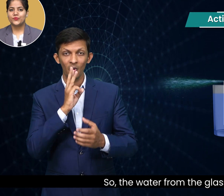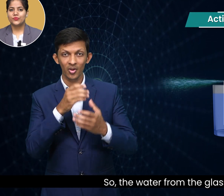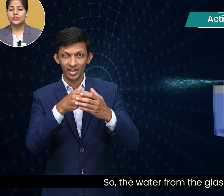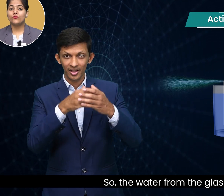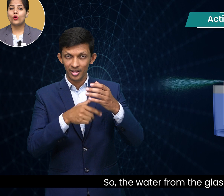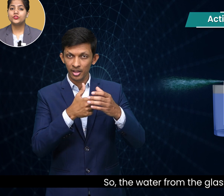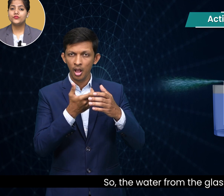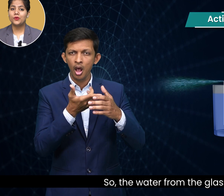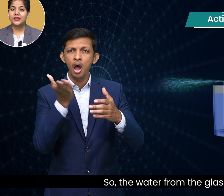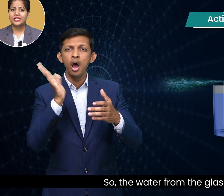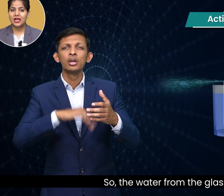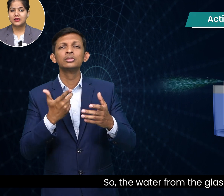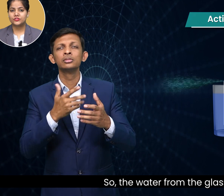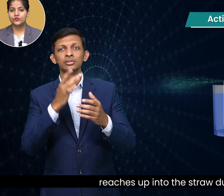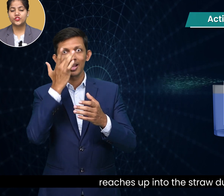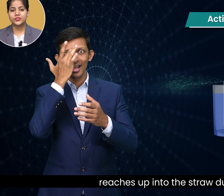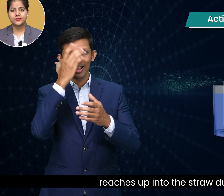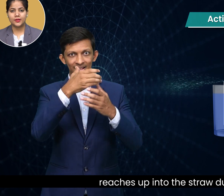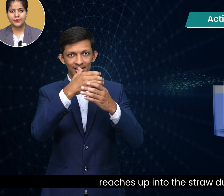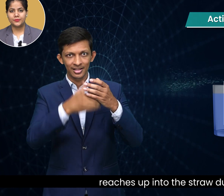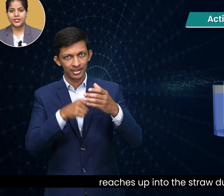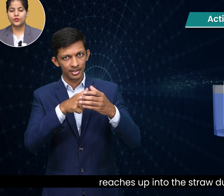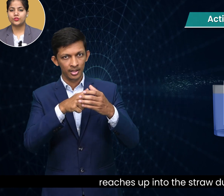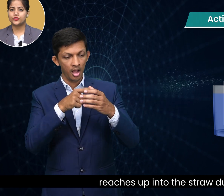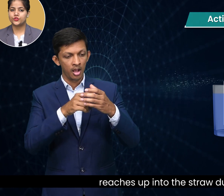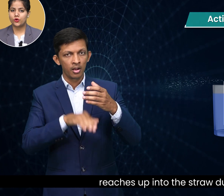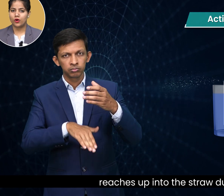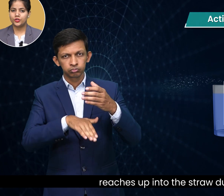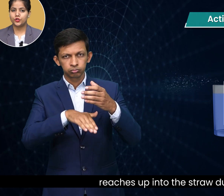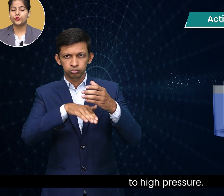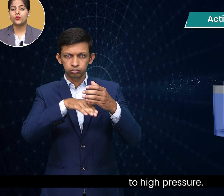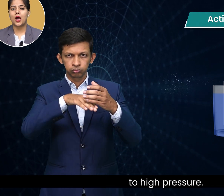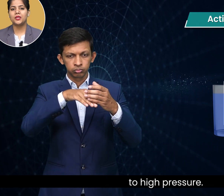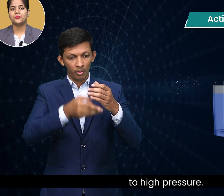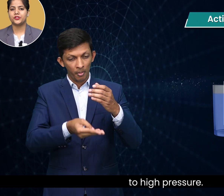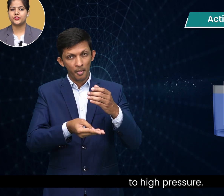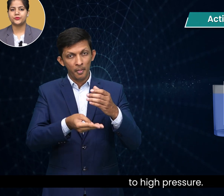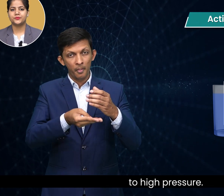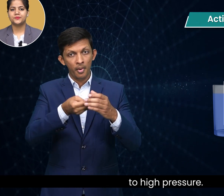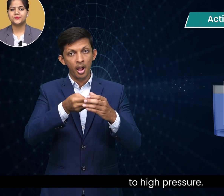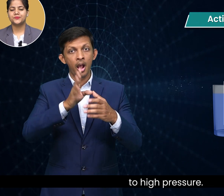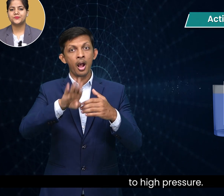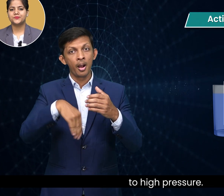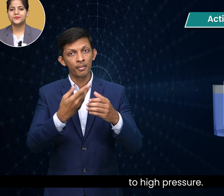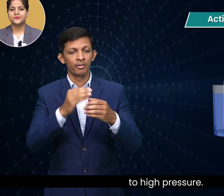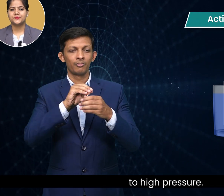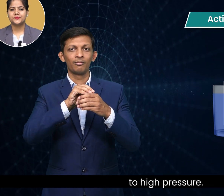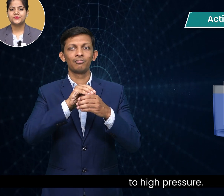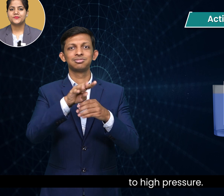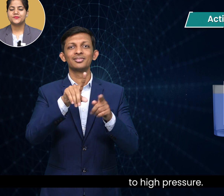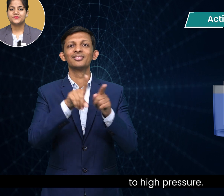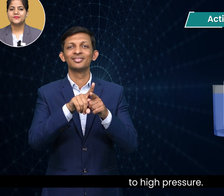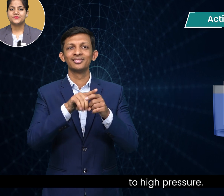So, the water from the glass reaches up into the straw due to high pressure.